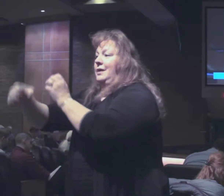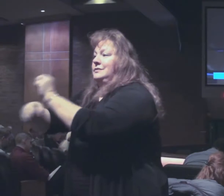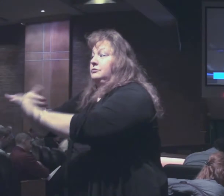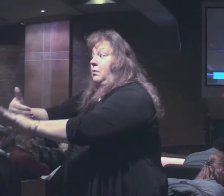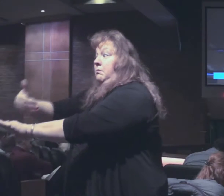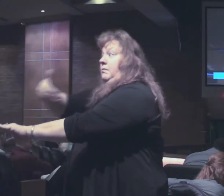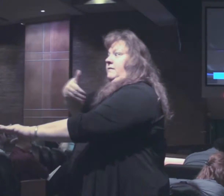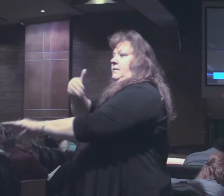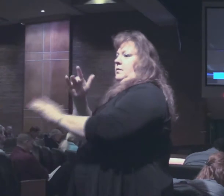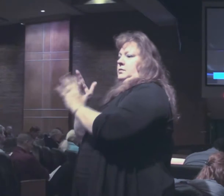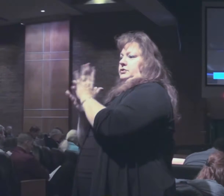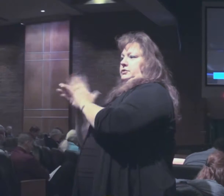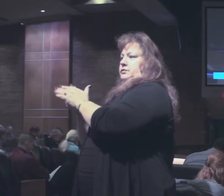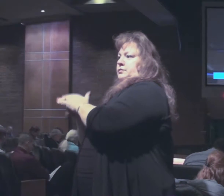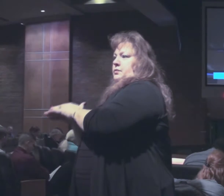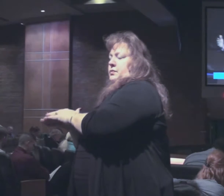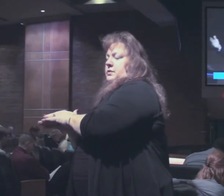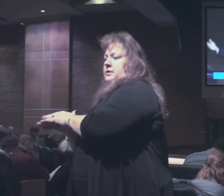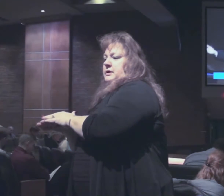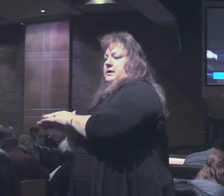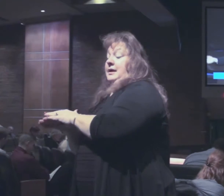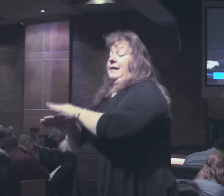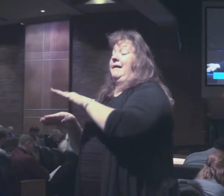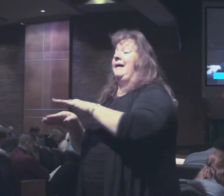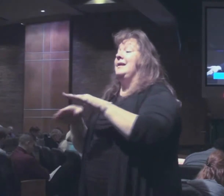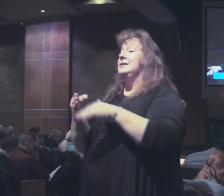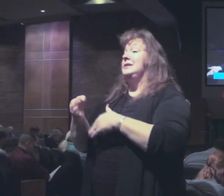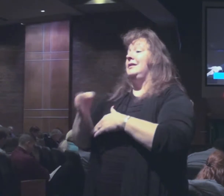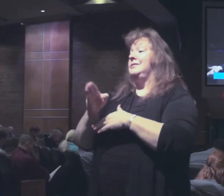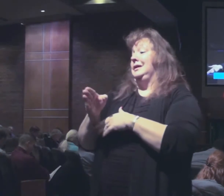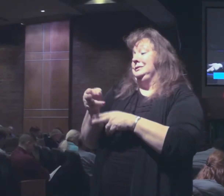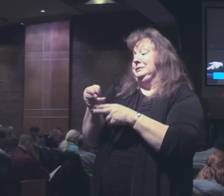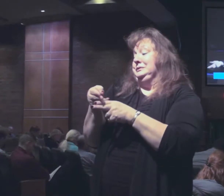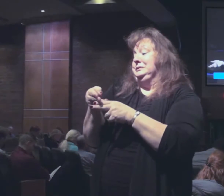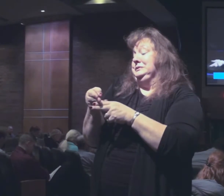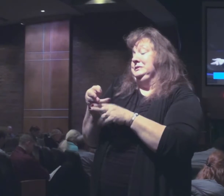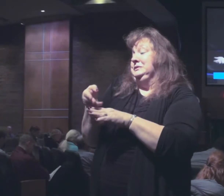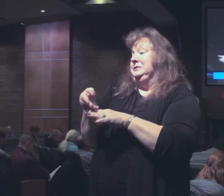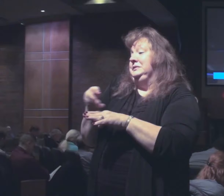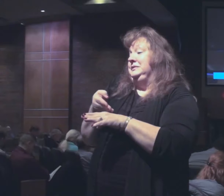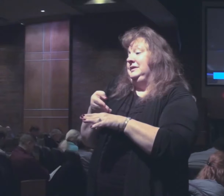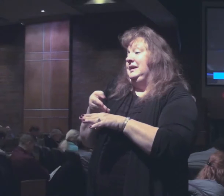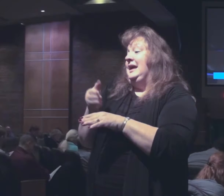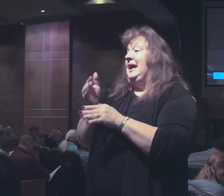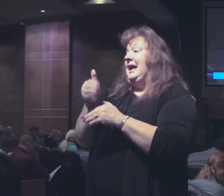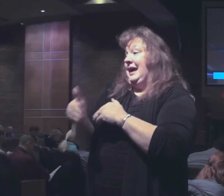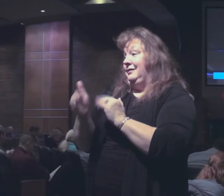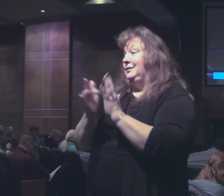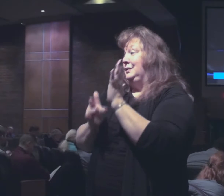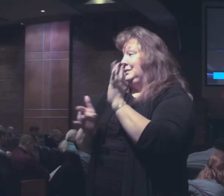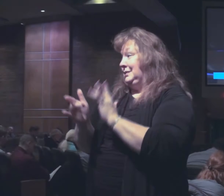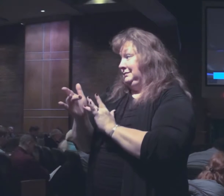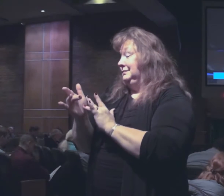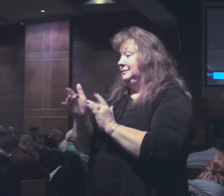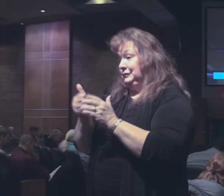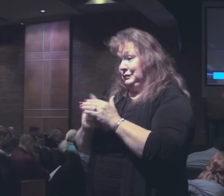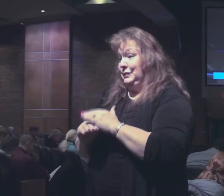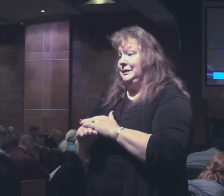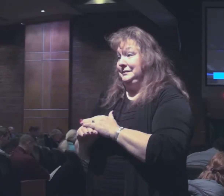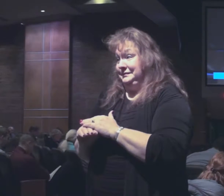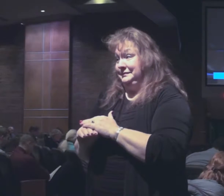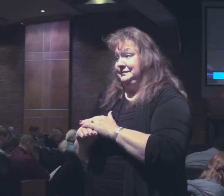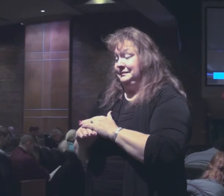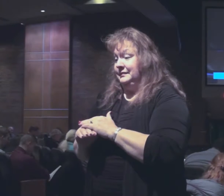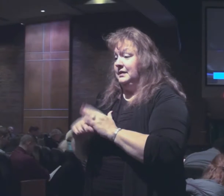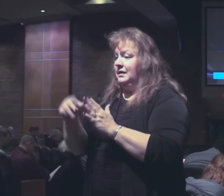Christ and the child of God a relatively few years after Christ.